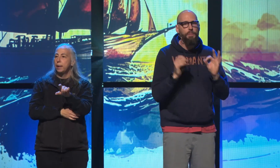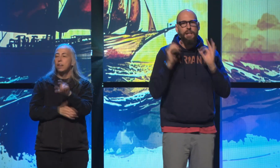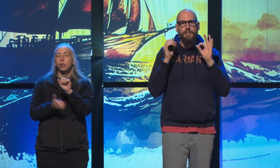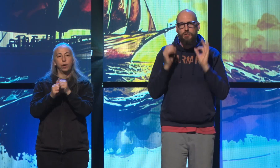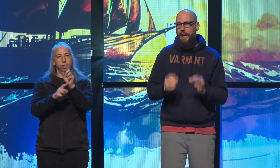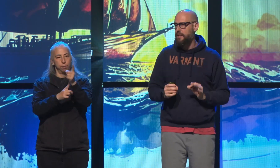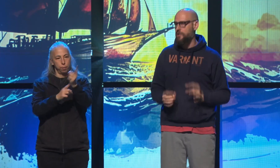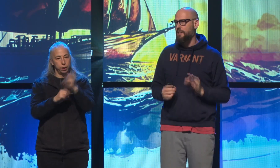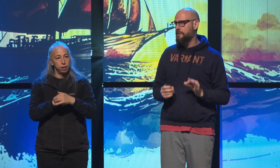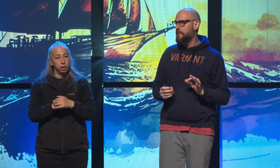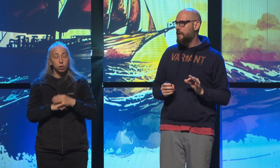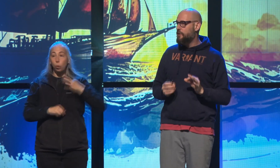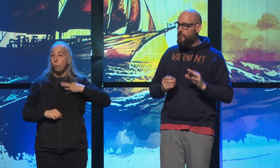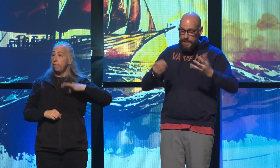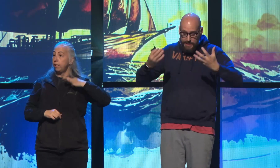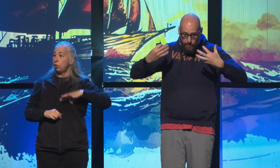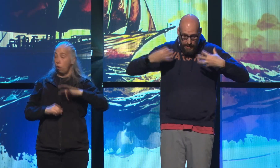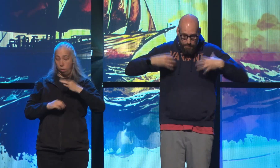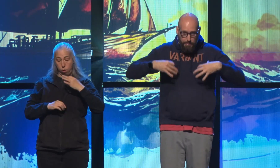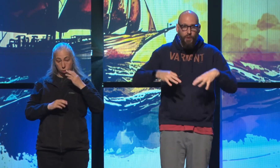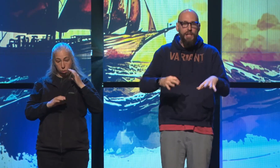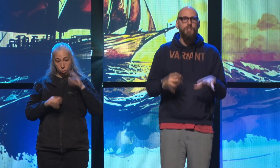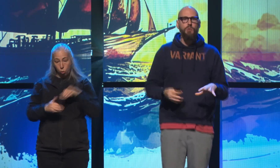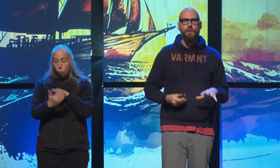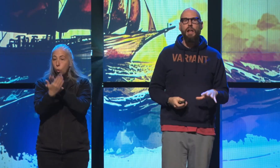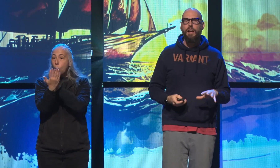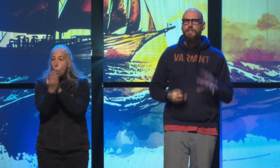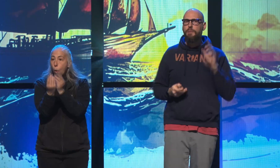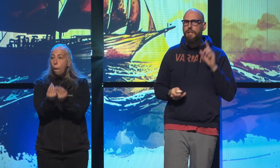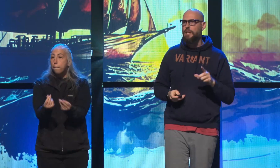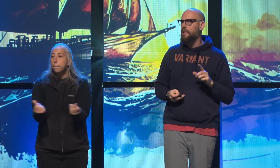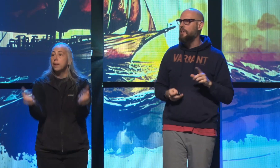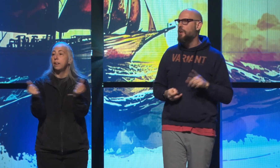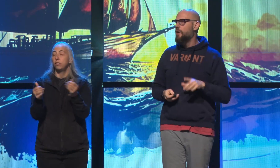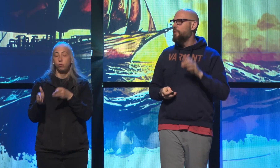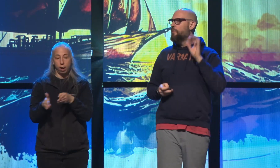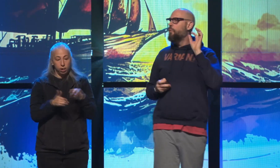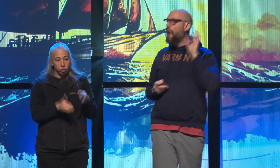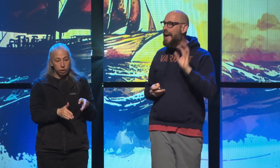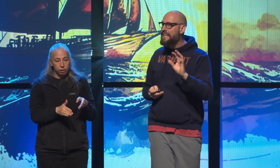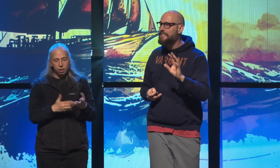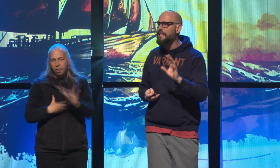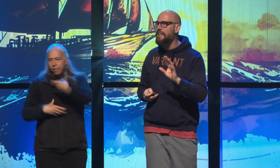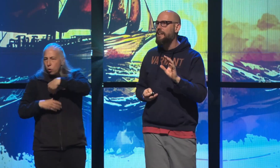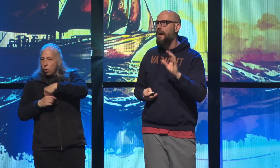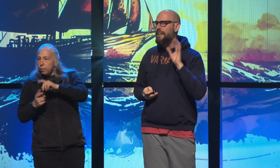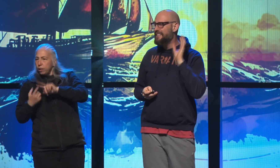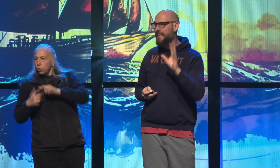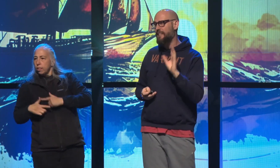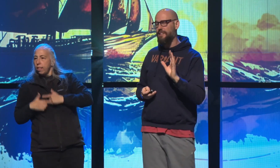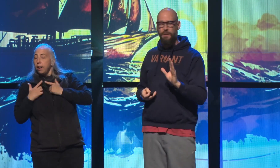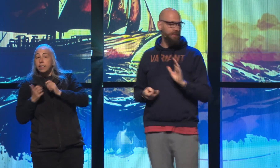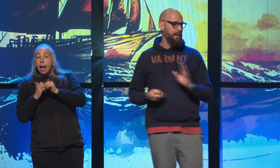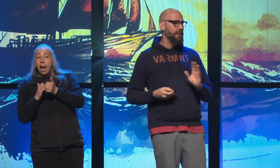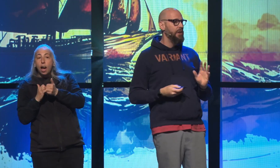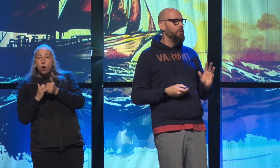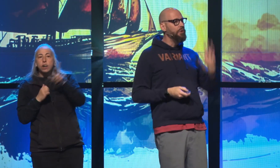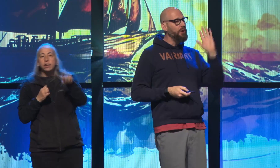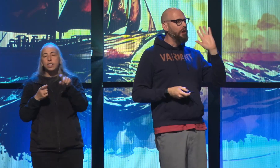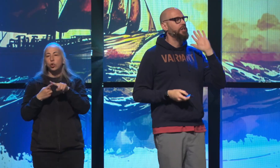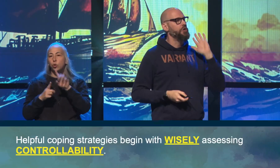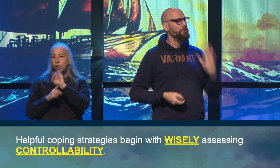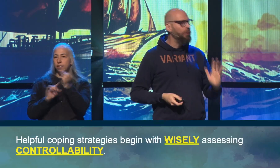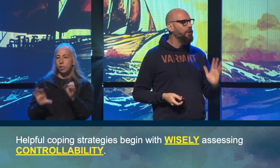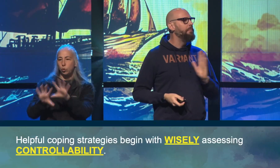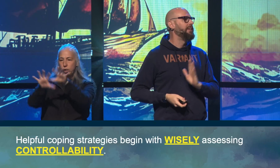helpful coping strategies, those things that we can employ into our lives, they begin with wisely assessing something